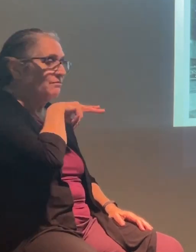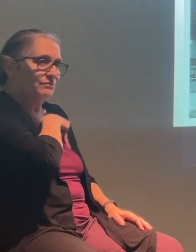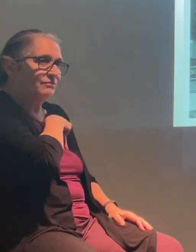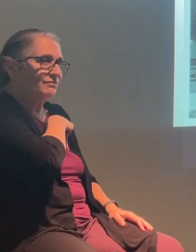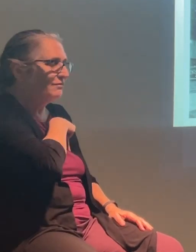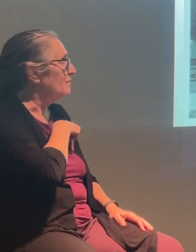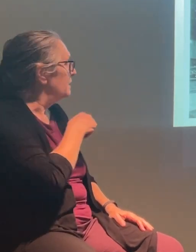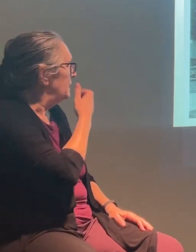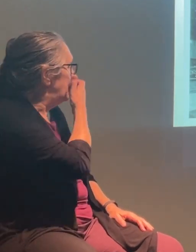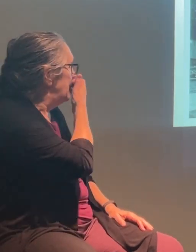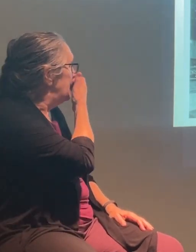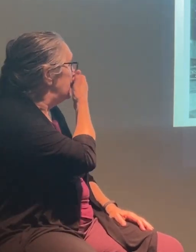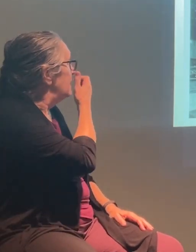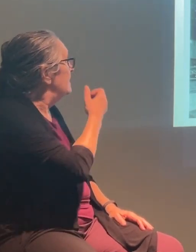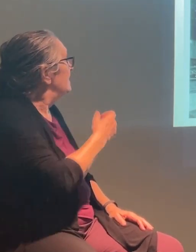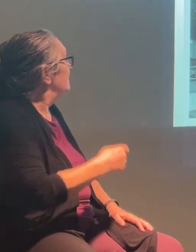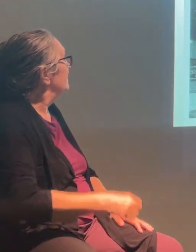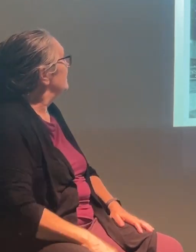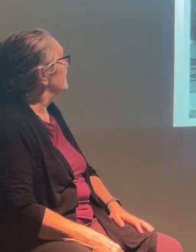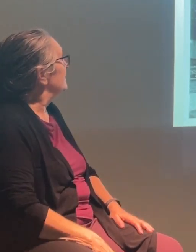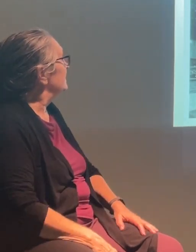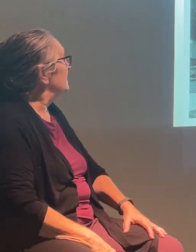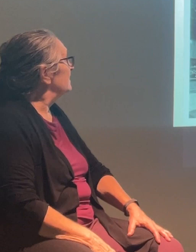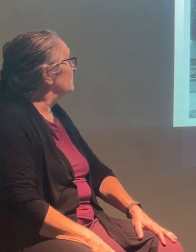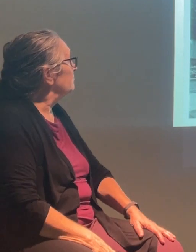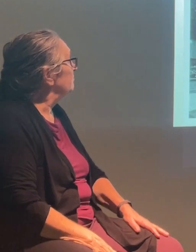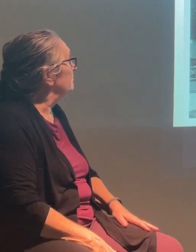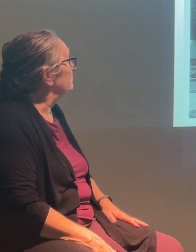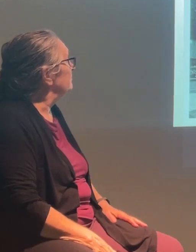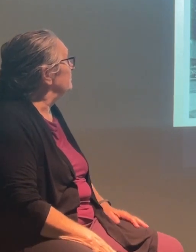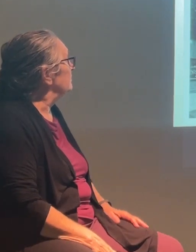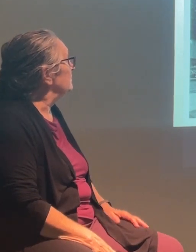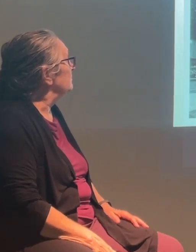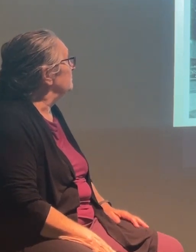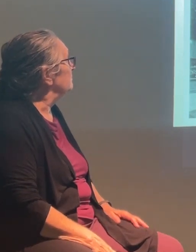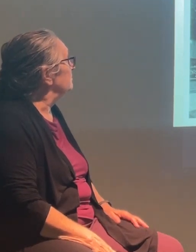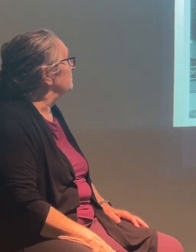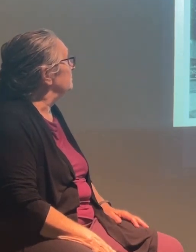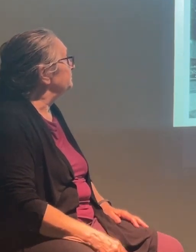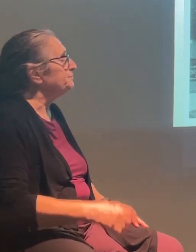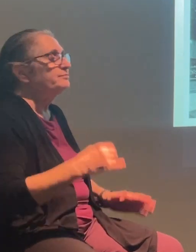I had a little problem with the different computers, so it pops things up. So, but the Armory Show